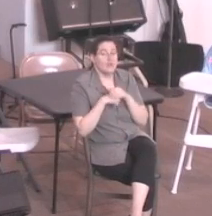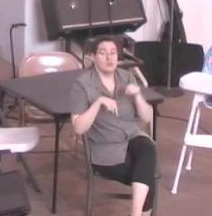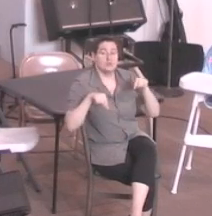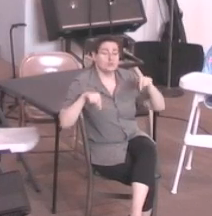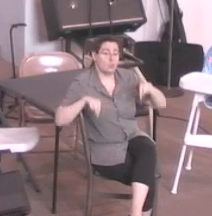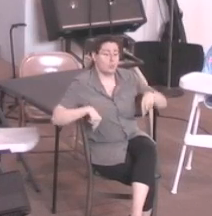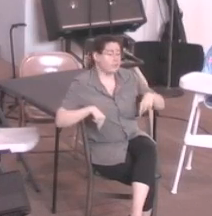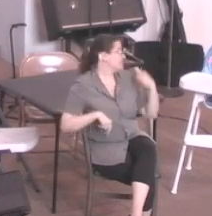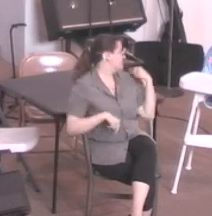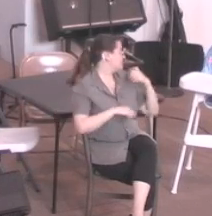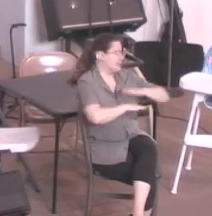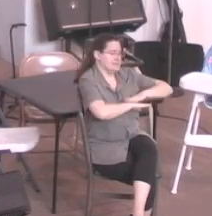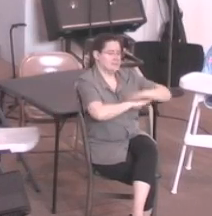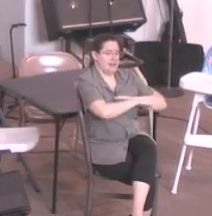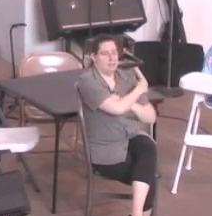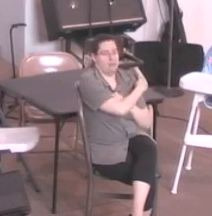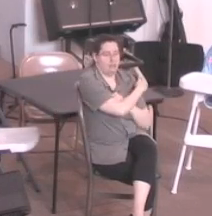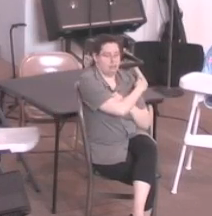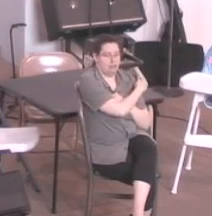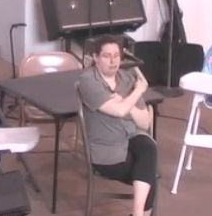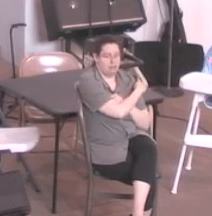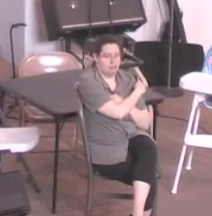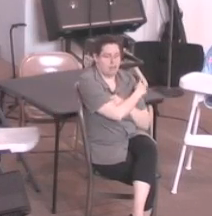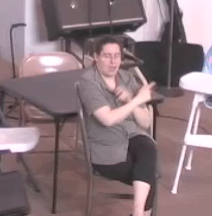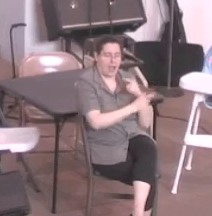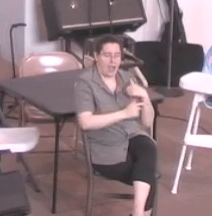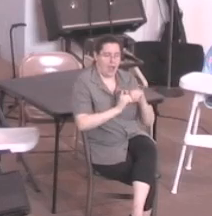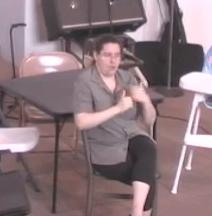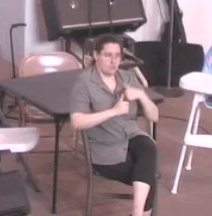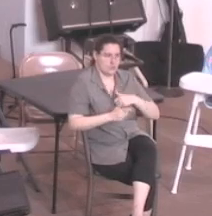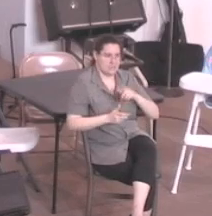is where this table thing kind of came up.